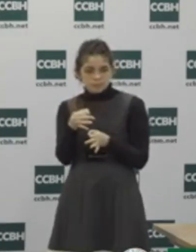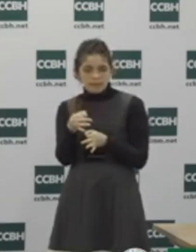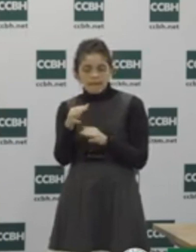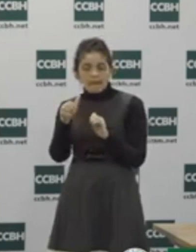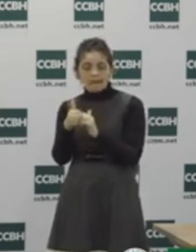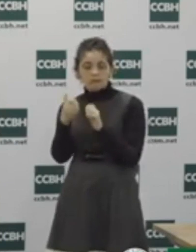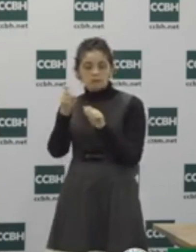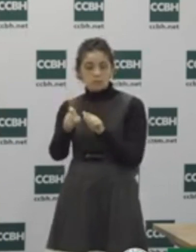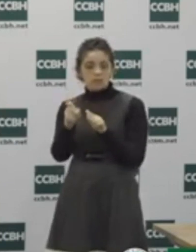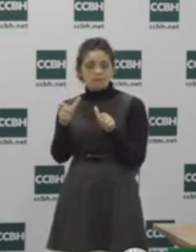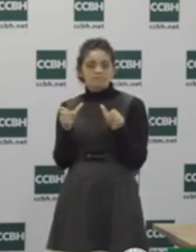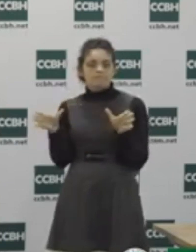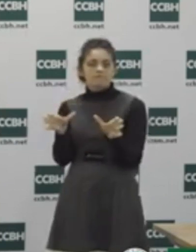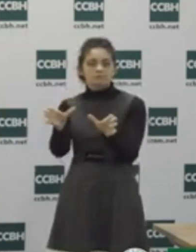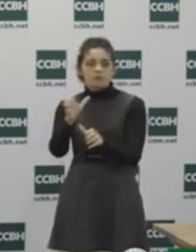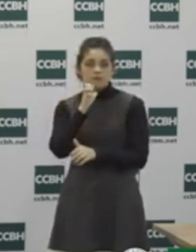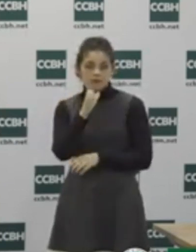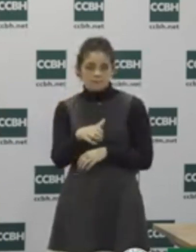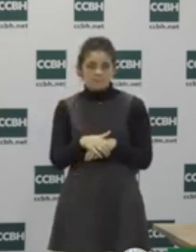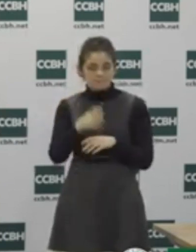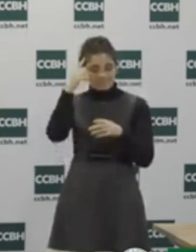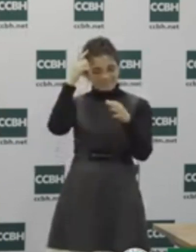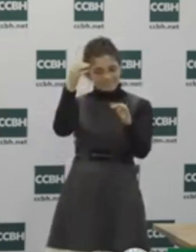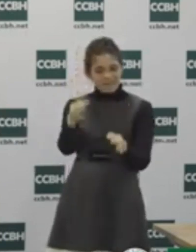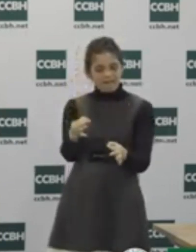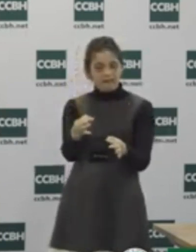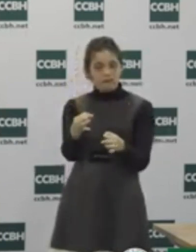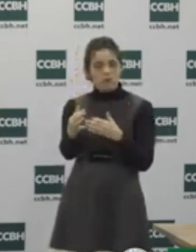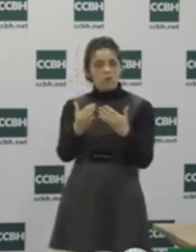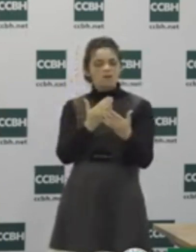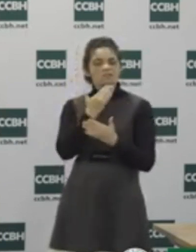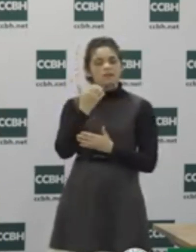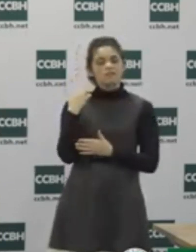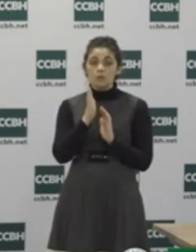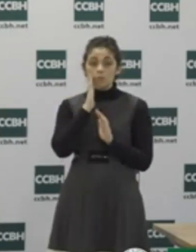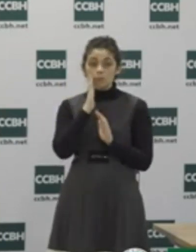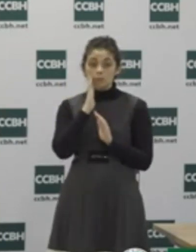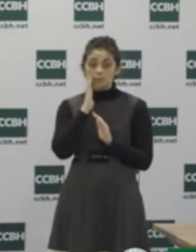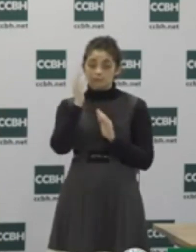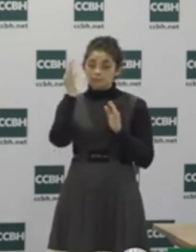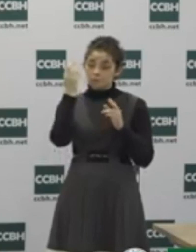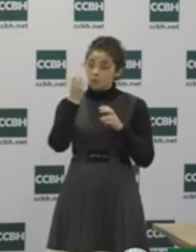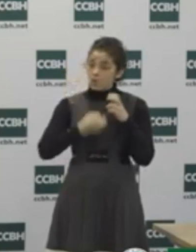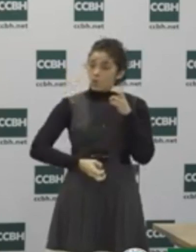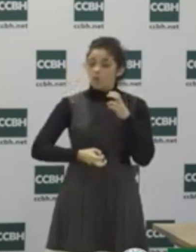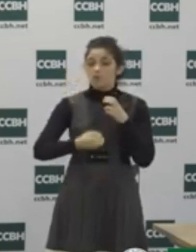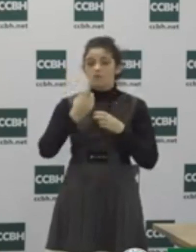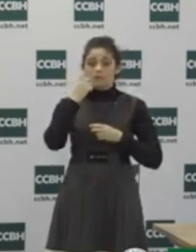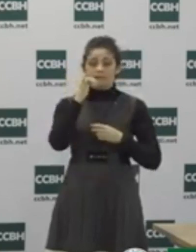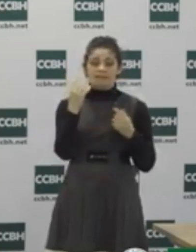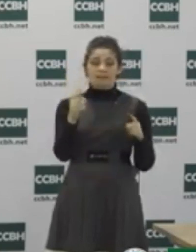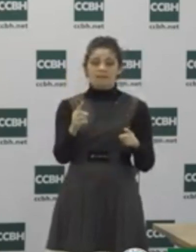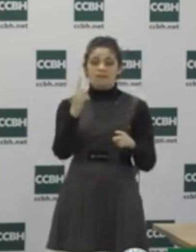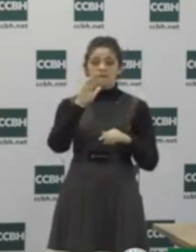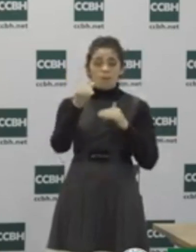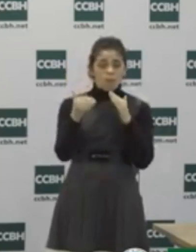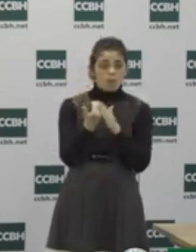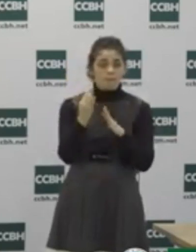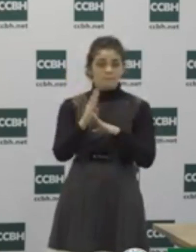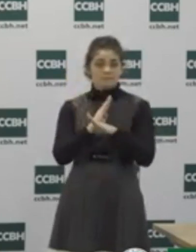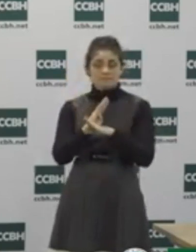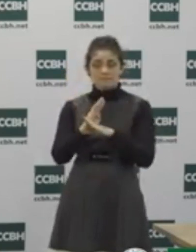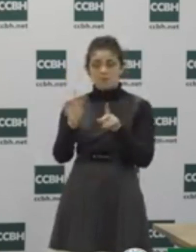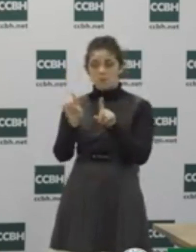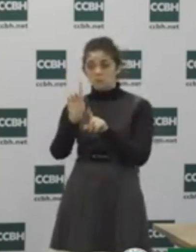be. Use data to make decisions on what's best for our community with visions facing businesses and